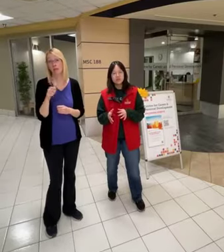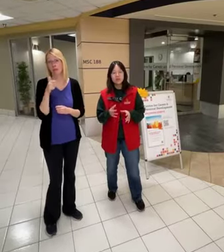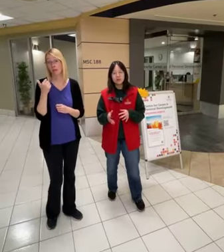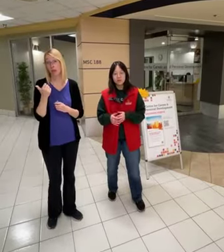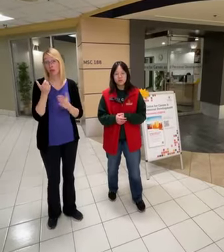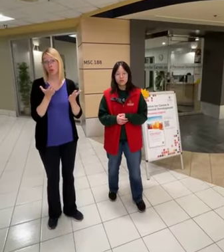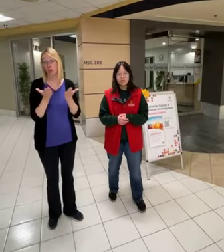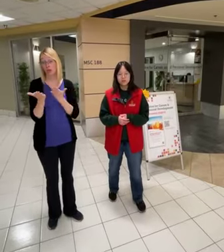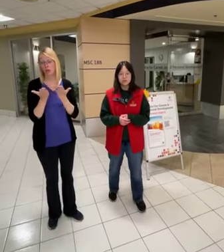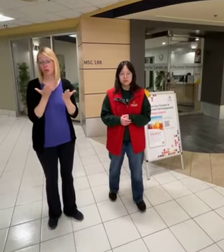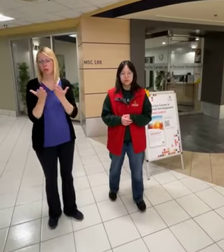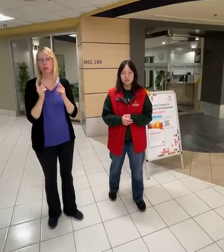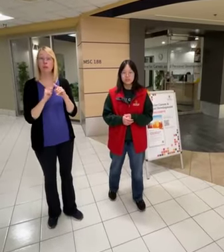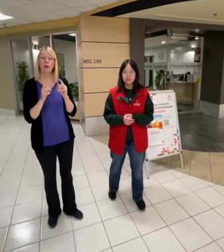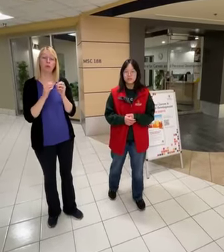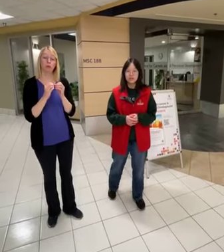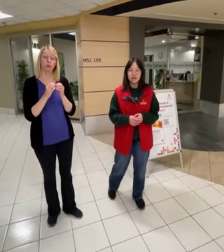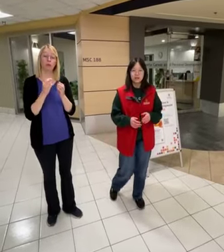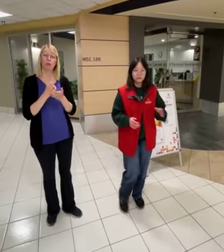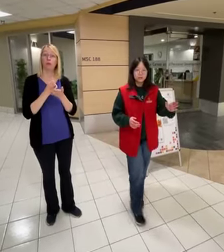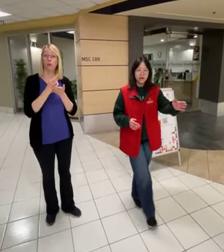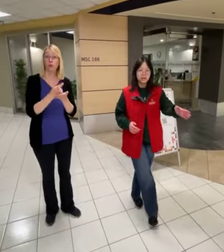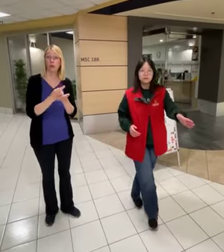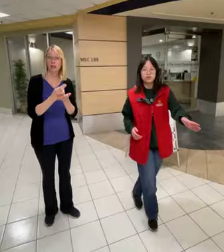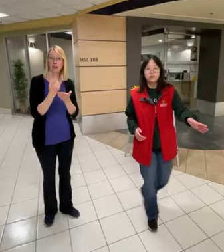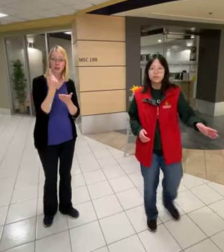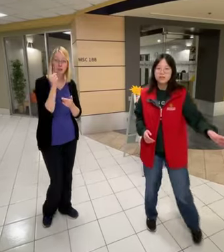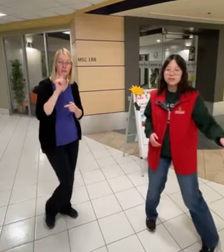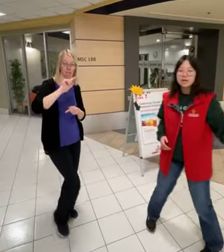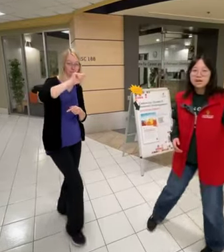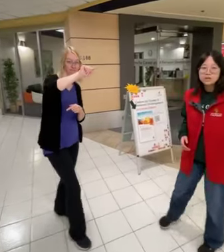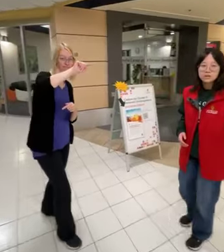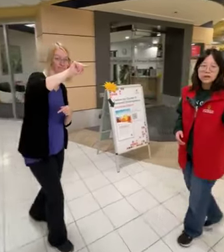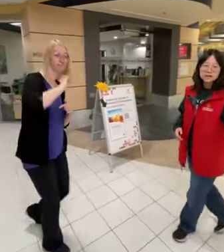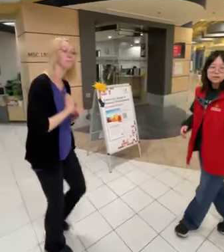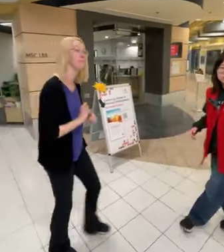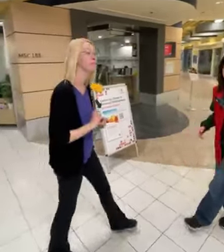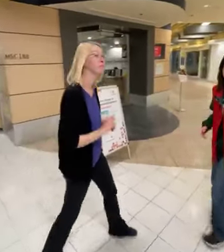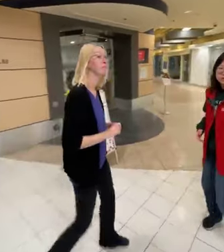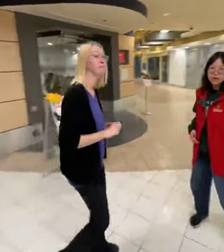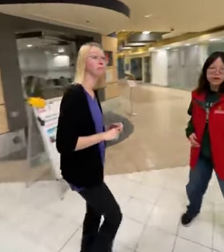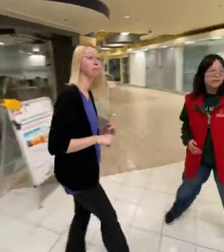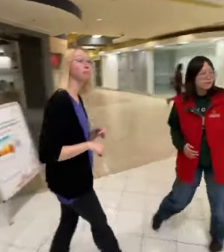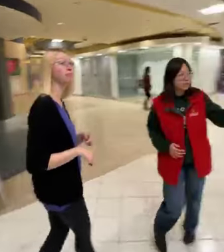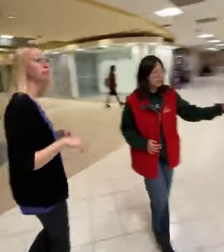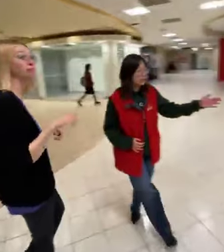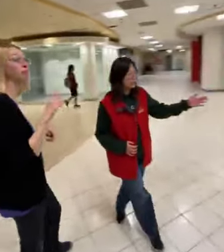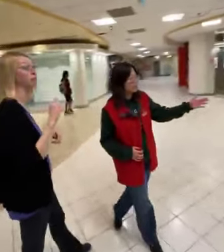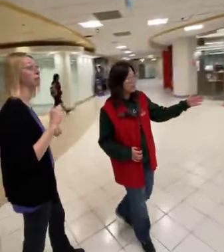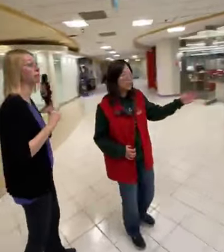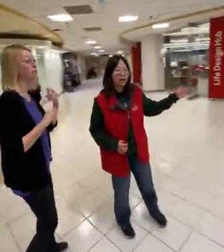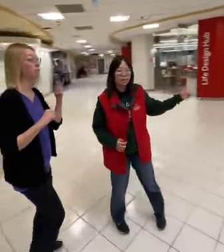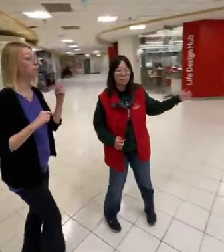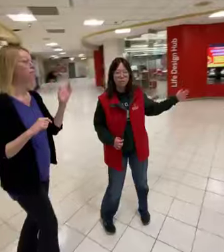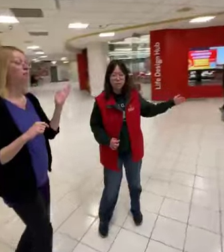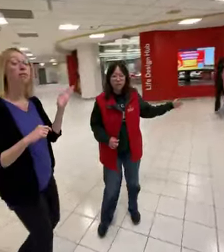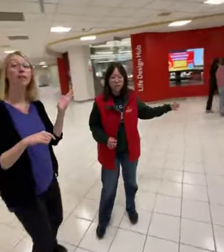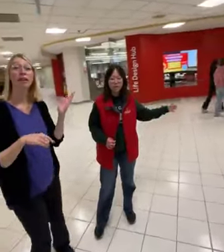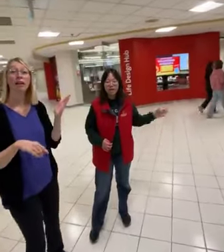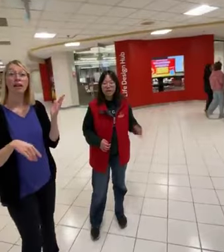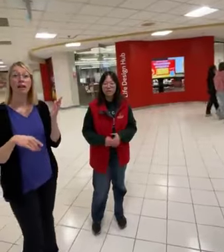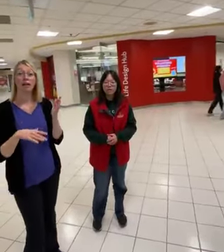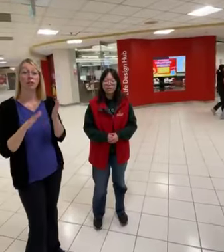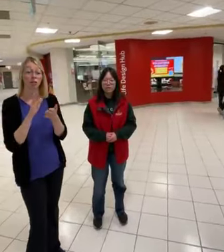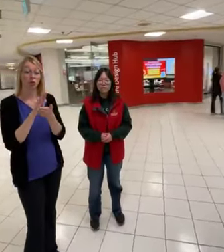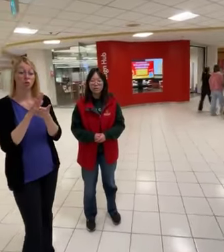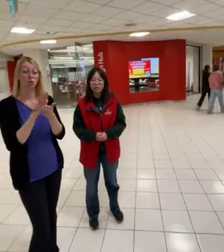of a service, but a bit more so of a resource, is something kind of just behind us over here. So that is going to be our official UFC campus